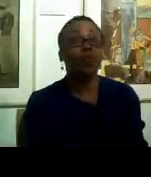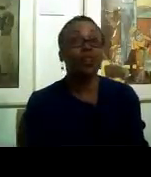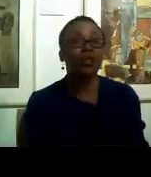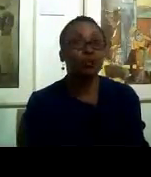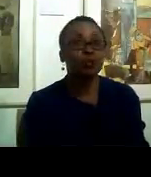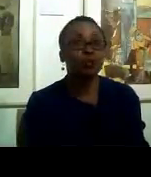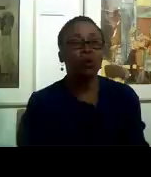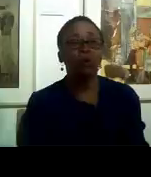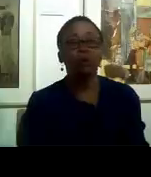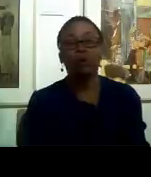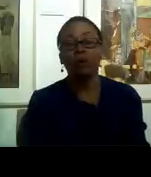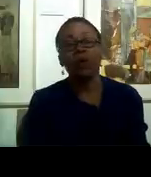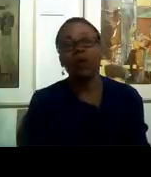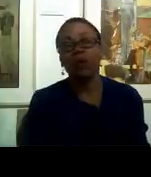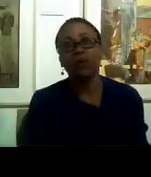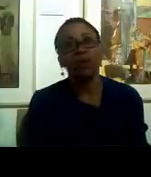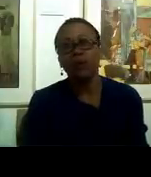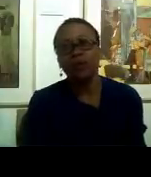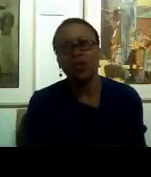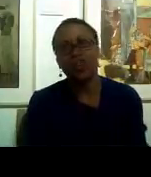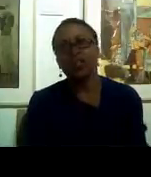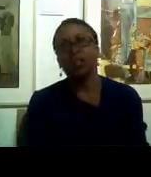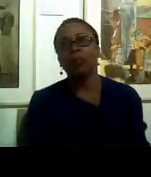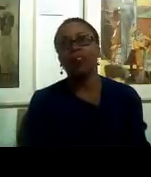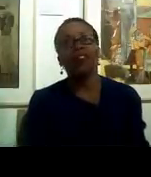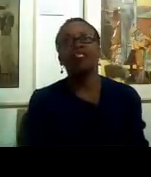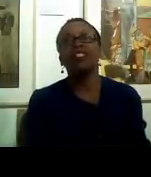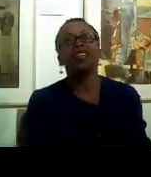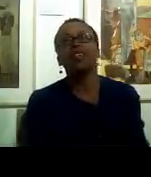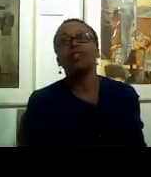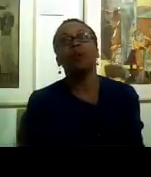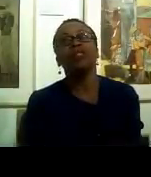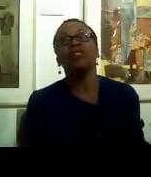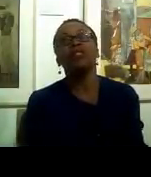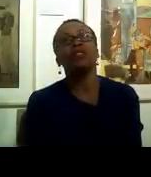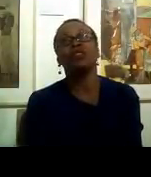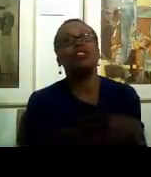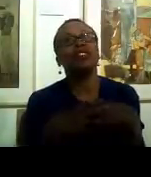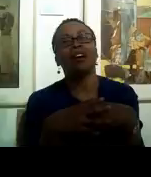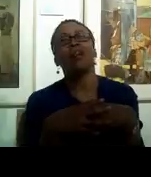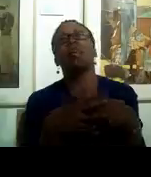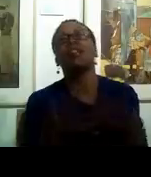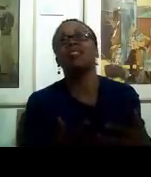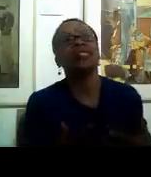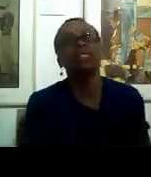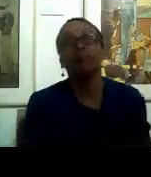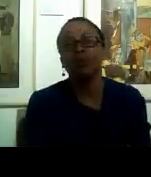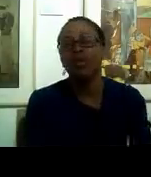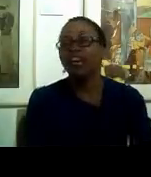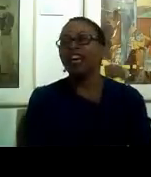children's book, which was published by Simon & Schuster. Wow. I mean, the dimensions are immense and deep. And really, this